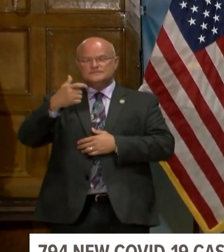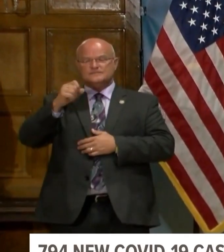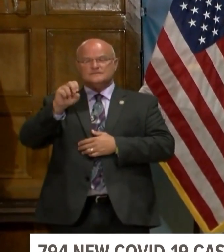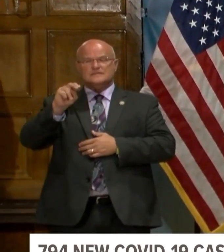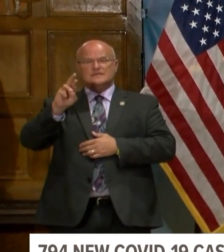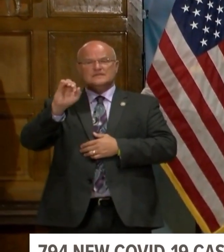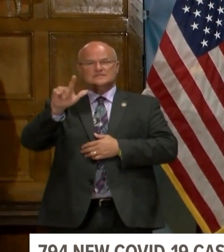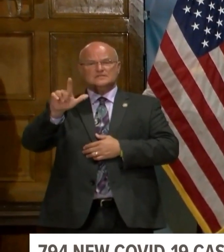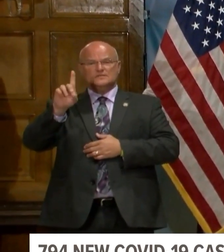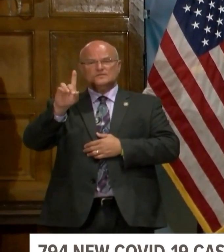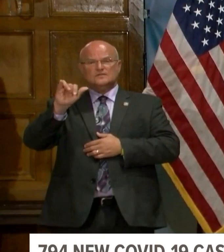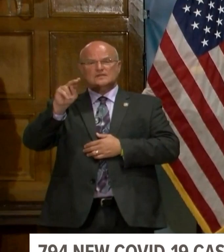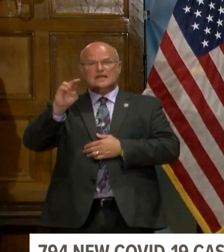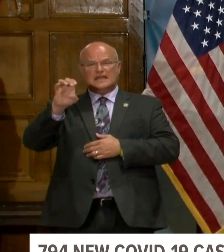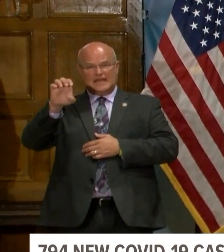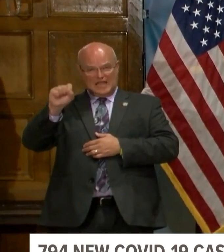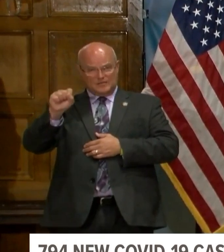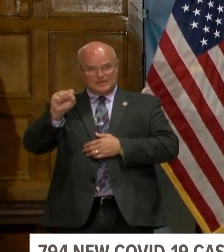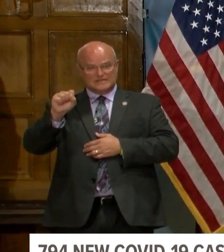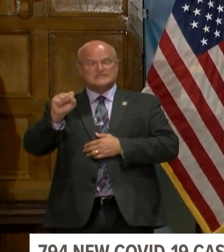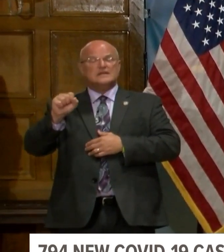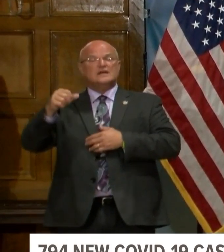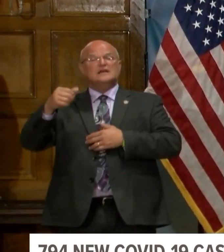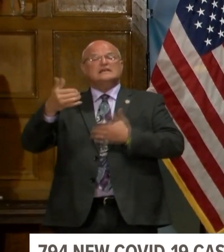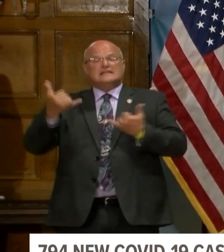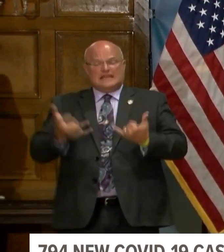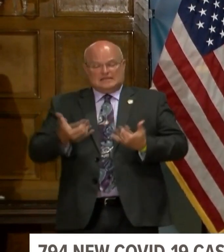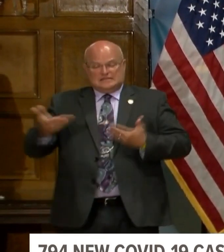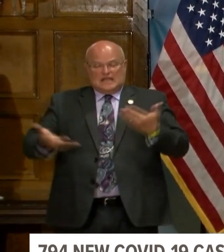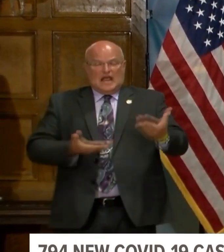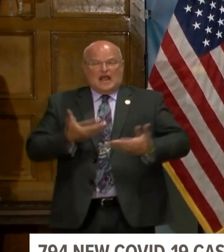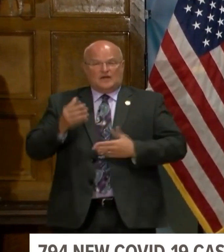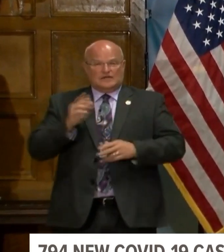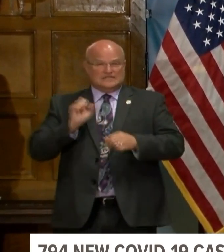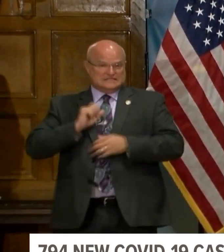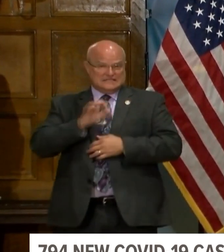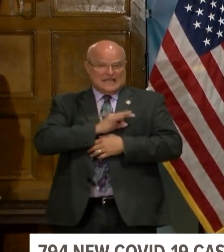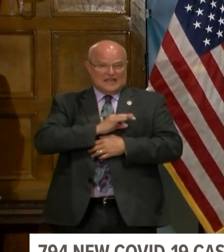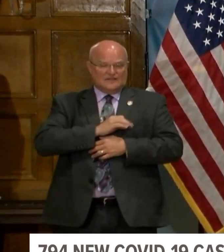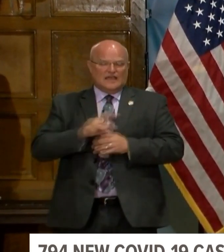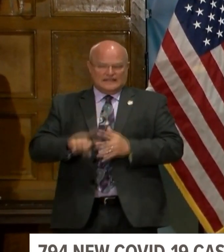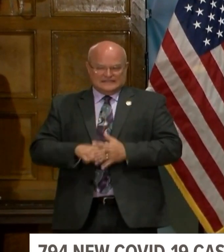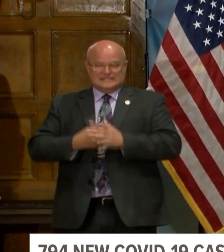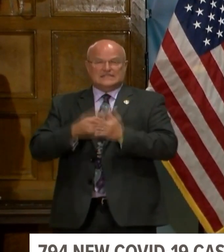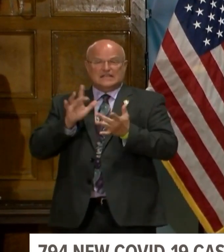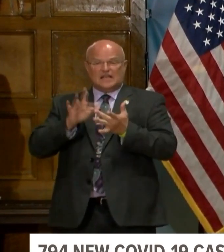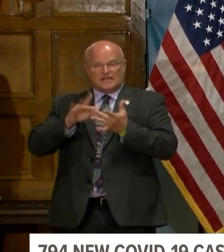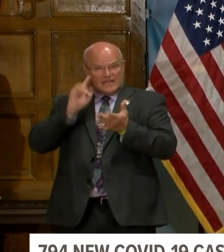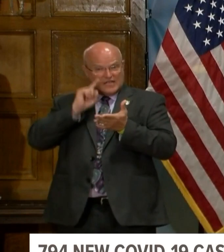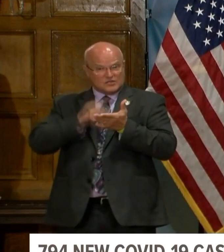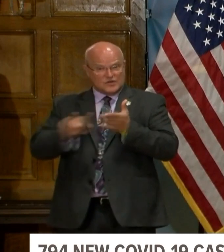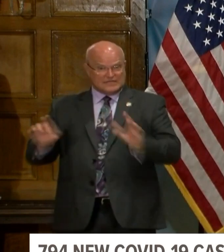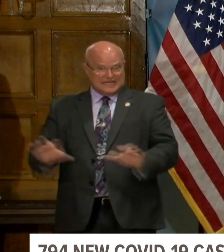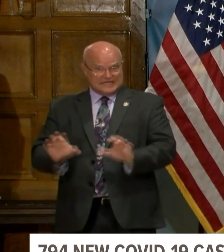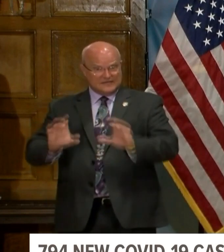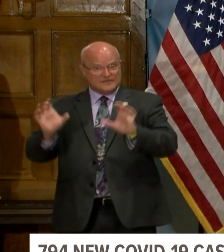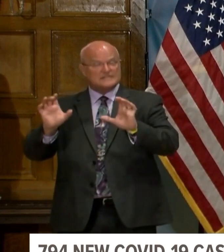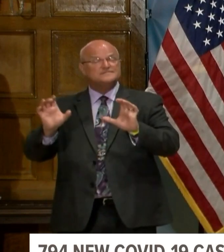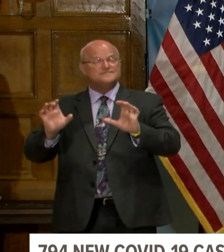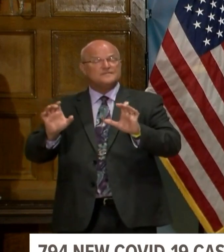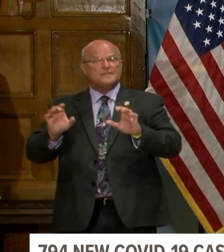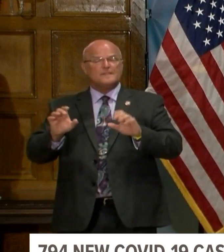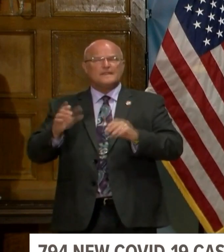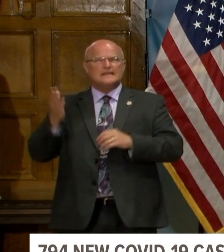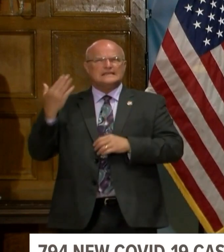Information Technology is in process of hiring staff now, and they have initiated contact tracing activities.